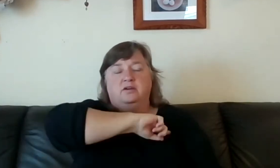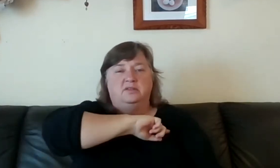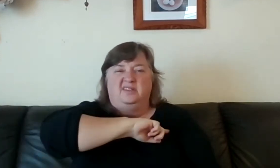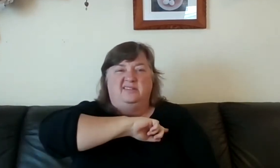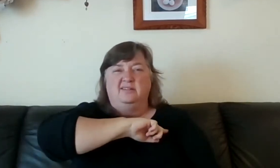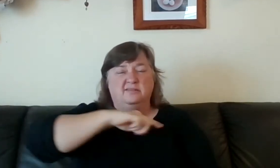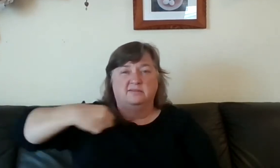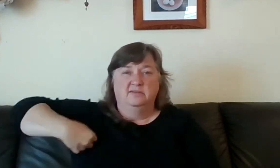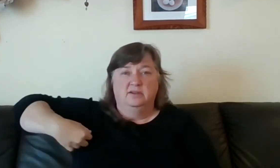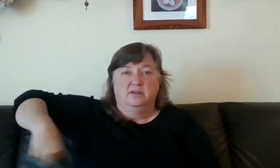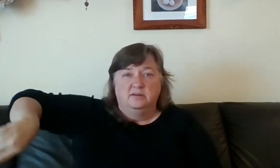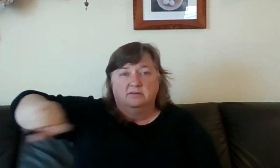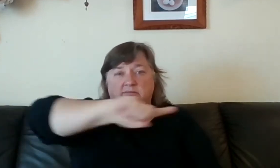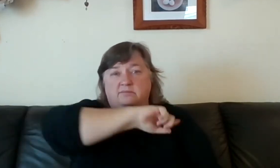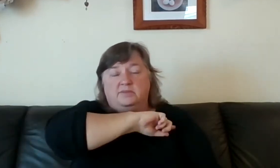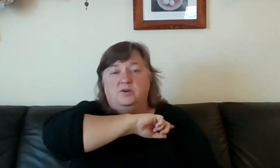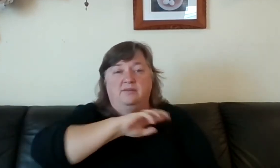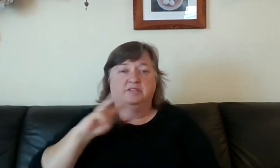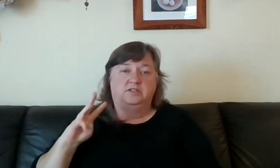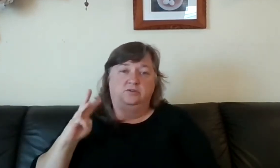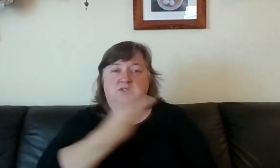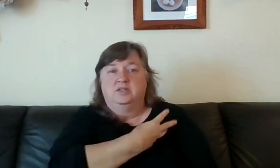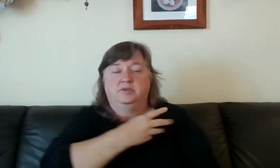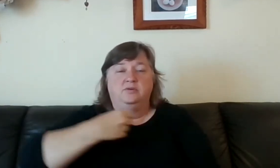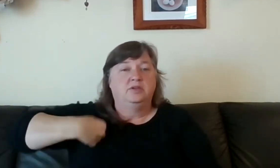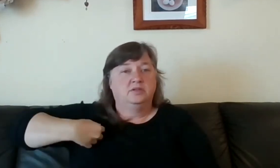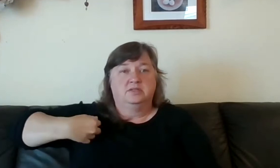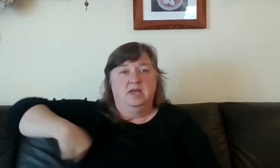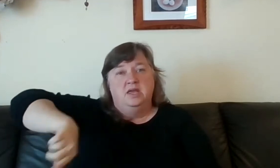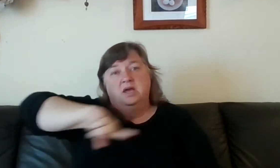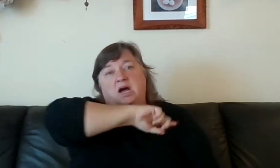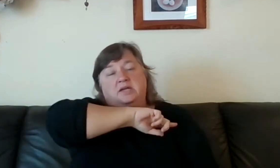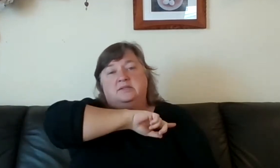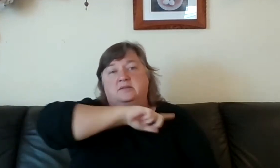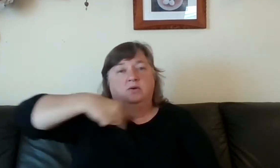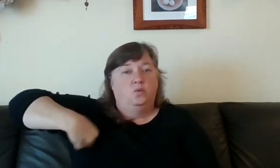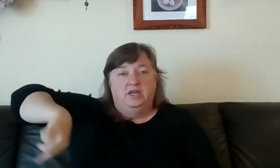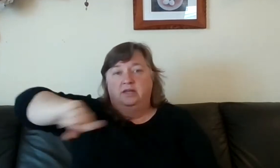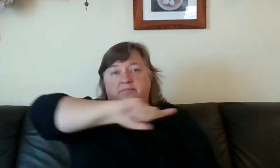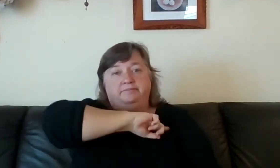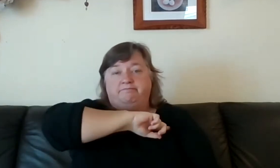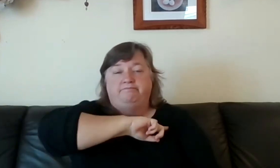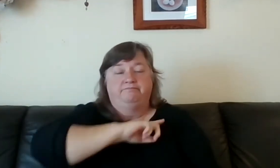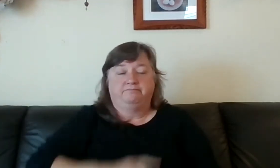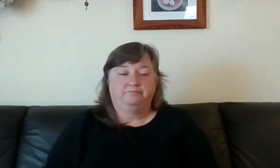it's easier. You don't have to use a W. You can just say us, we,